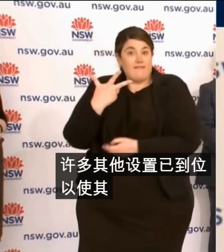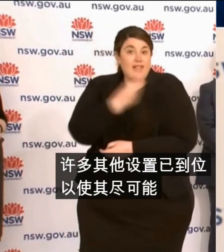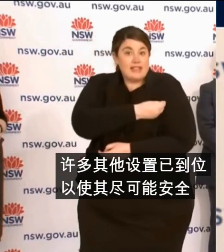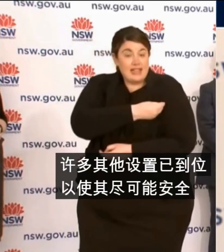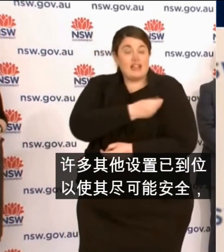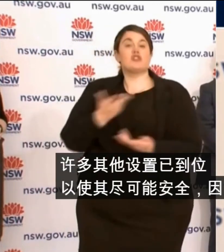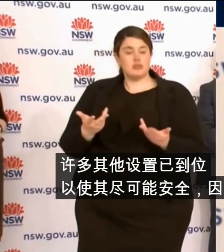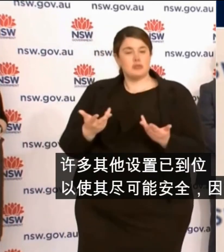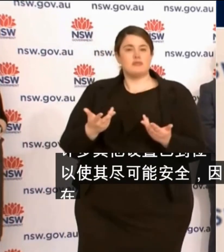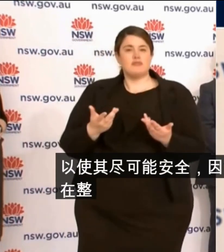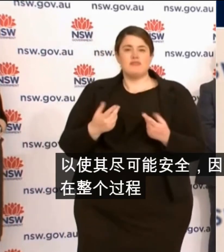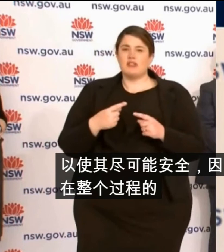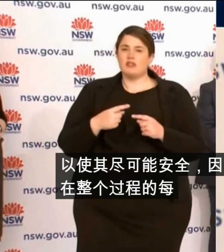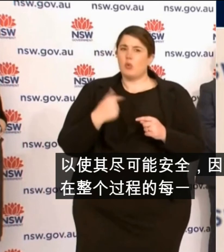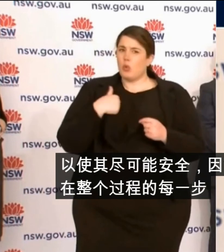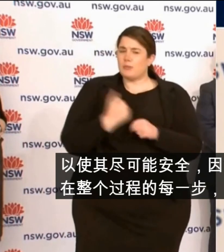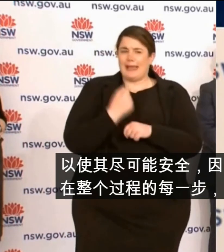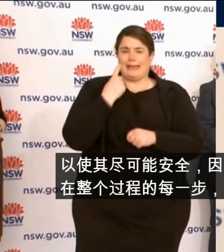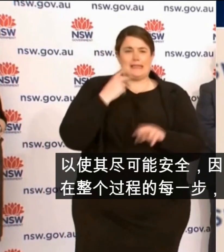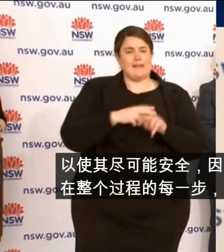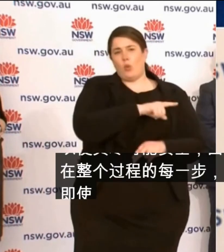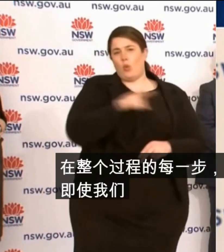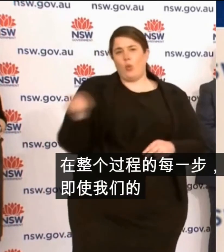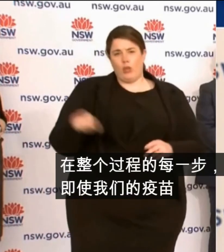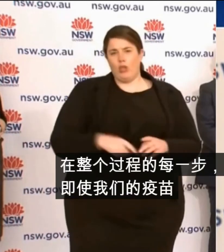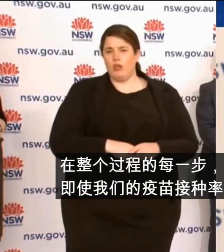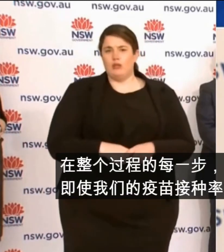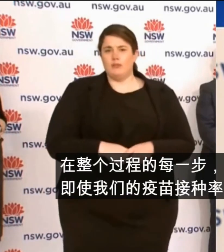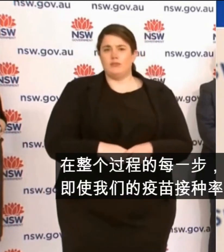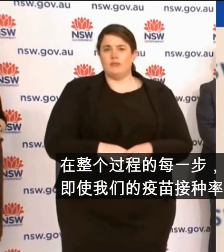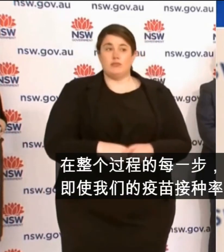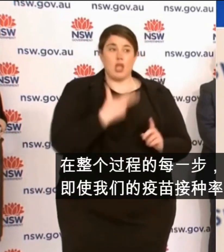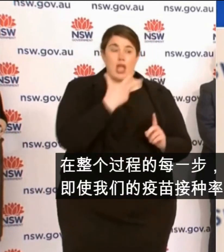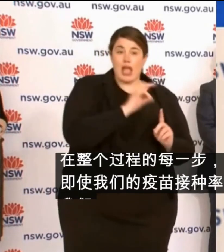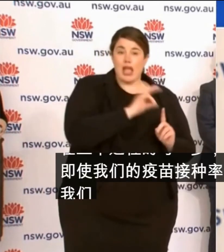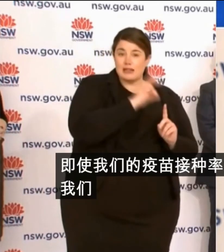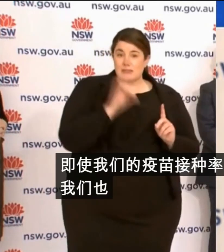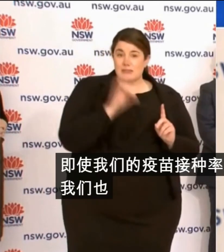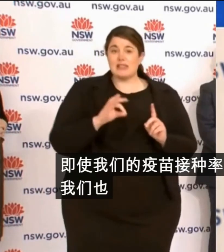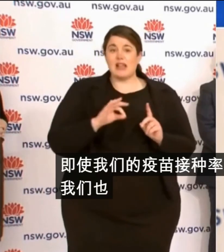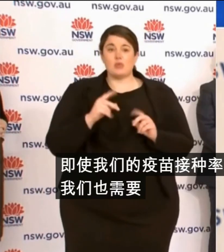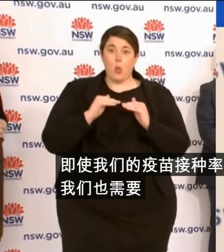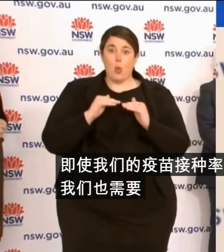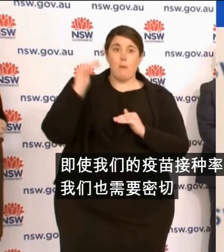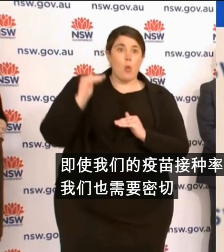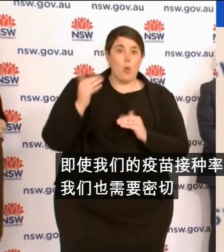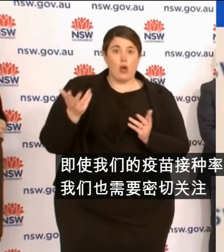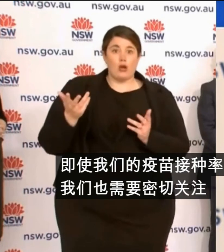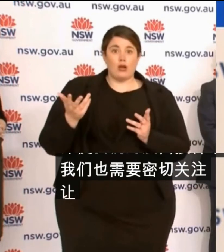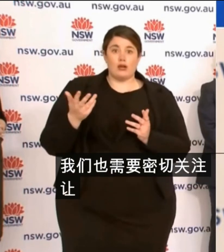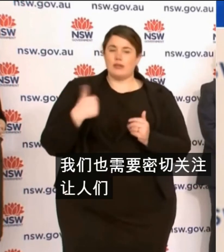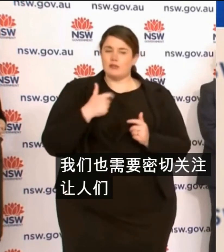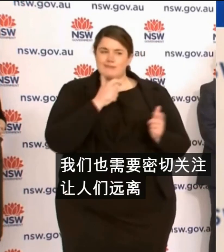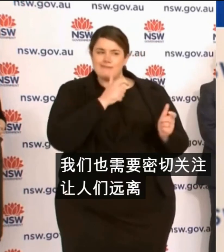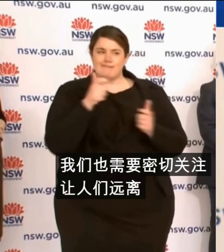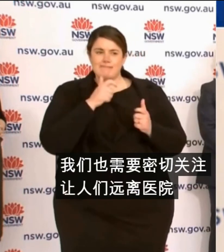make it as safe as possible, because during every step of the way, even when we're at 80% or higher rates of vaccination, we need to keep an eye on